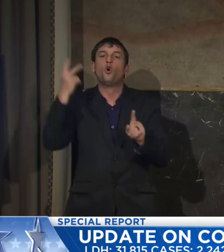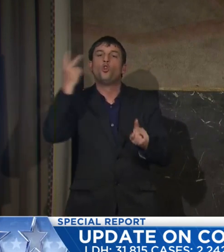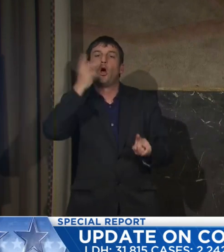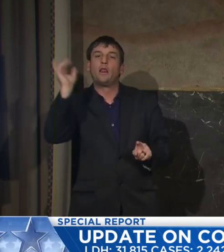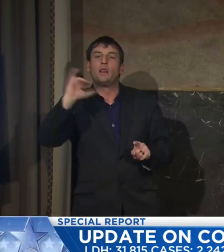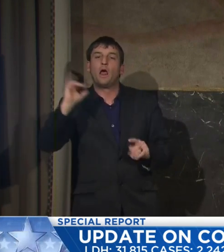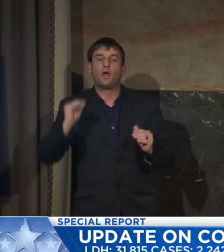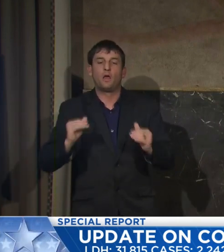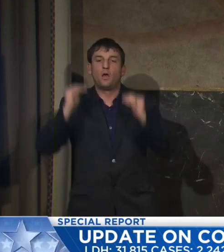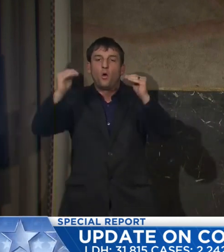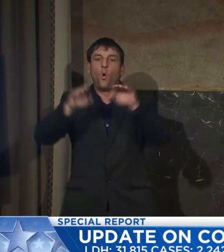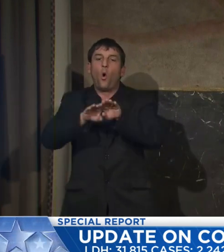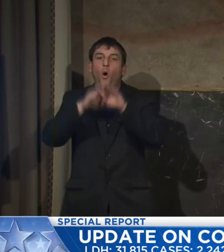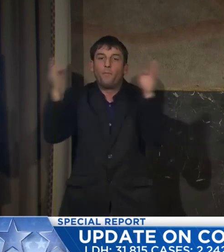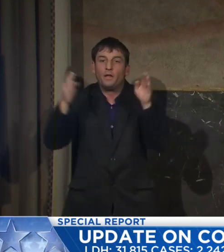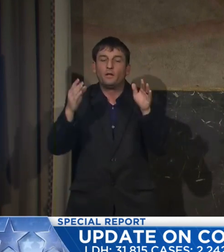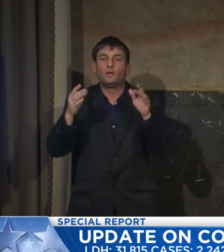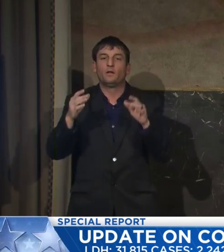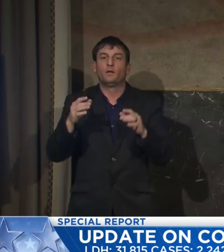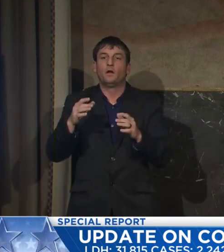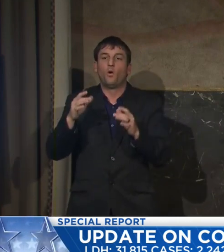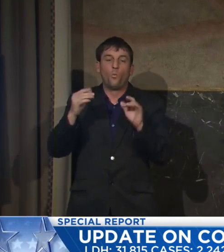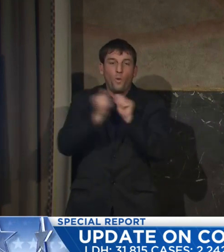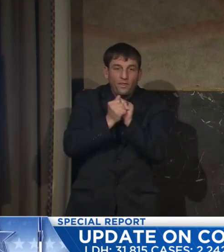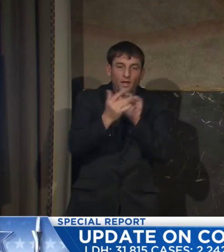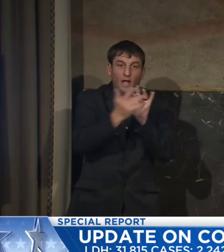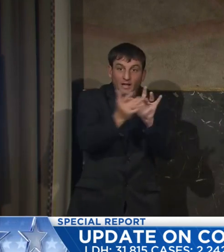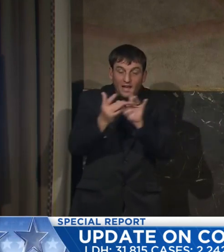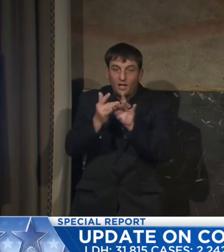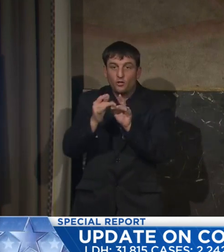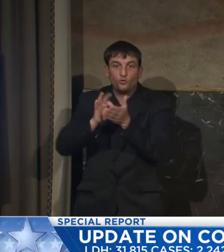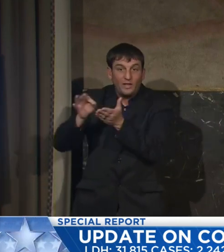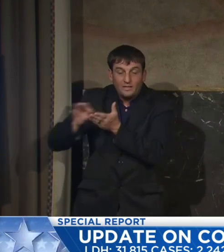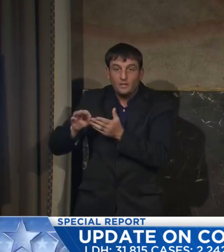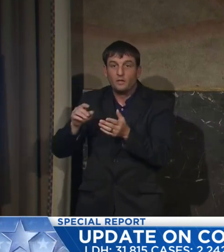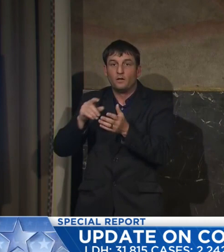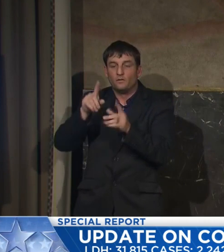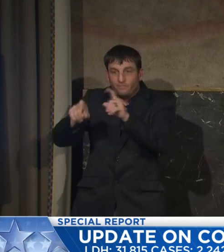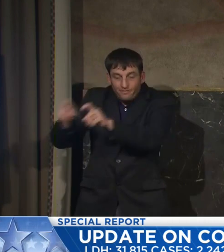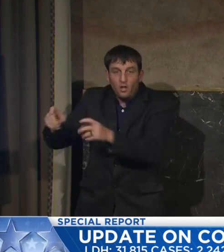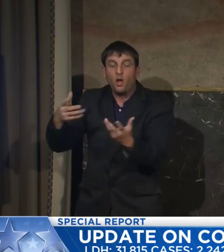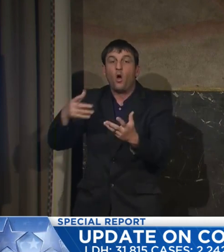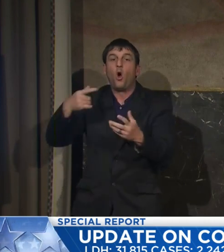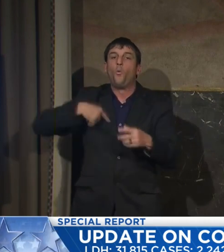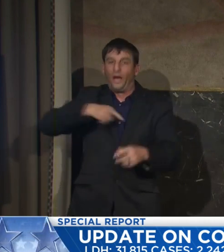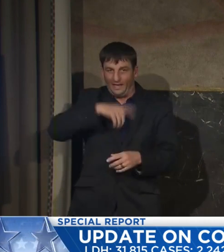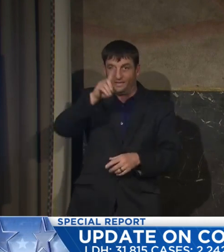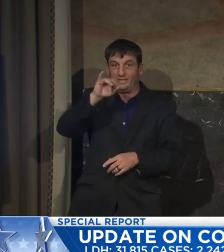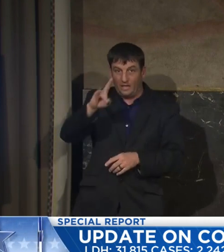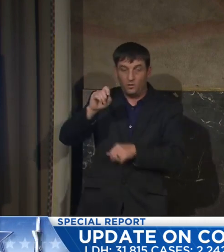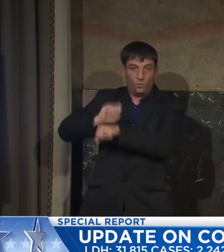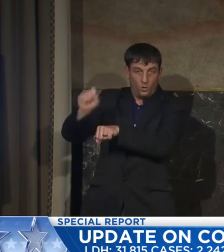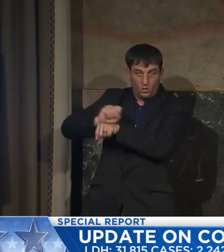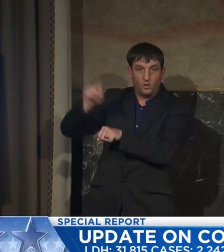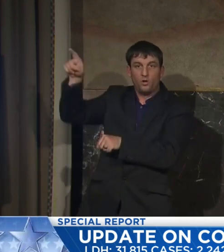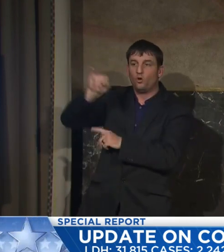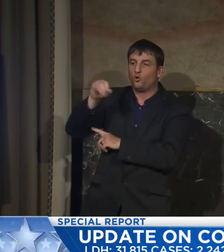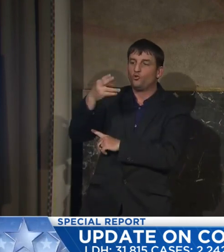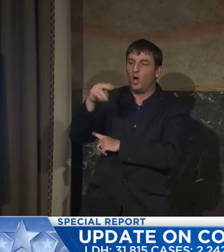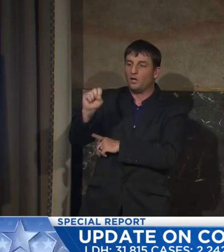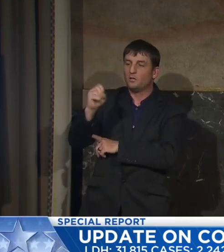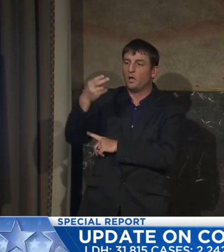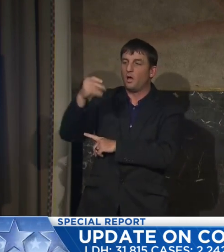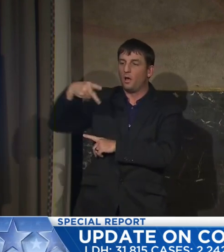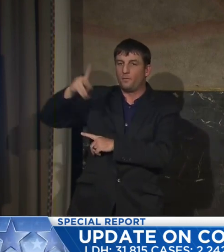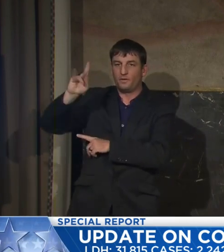and have contact tracing. We had worked with Johns Hopkins, though, to look at those scenarios. And what they showed was really it's dependent on